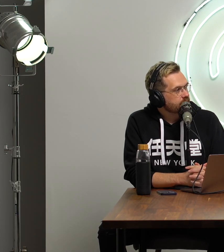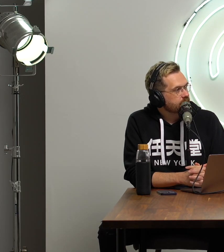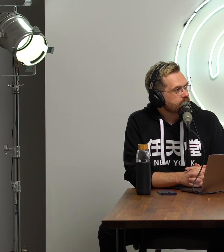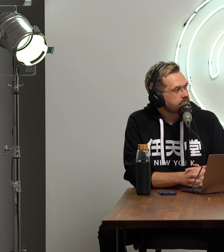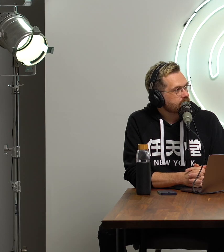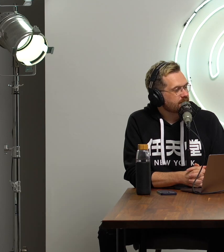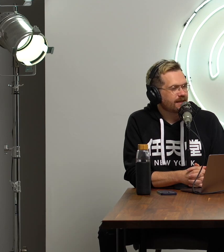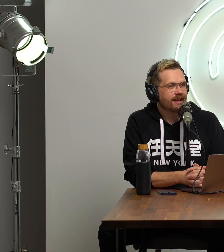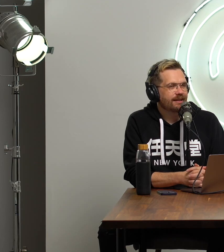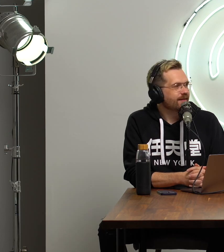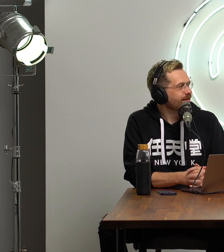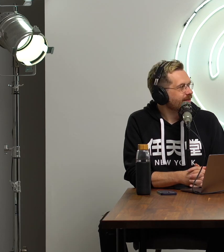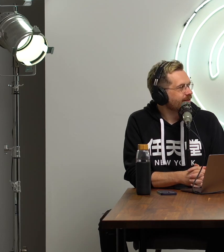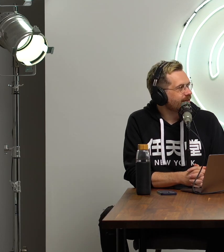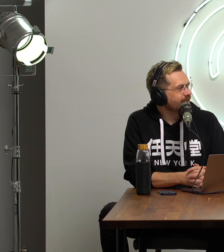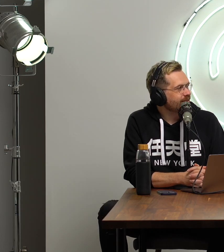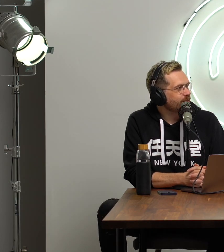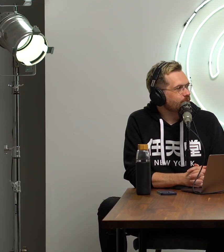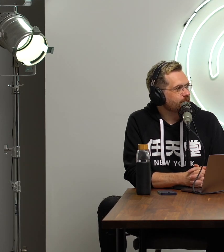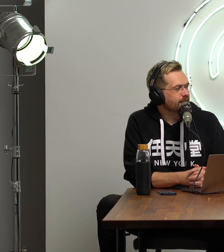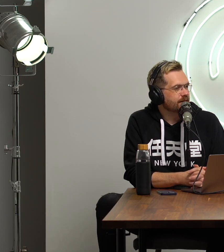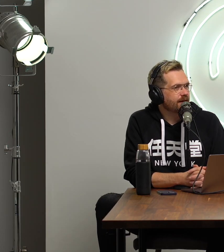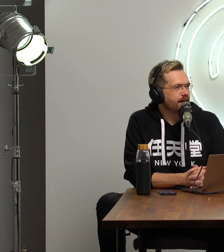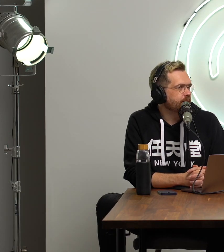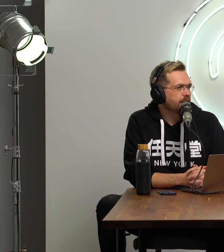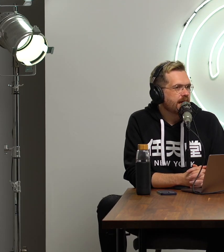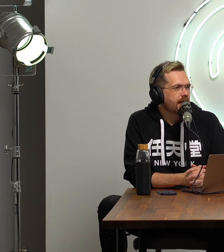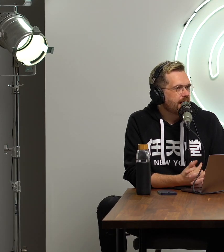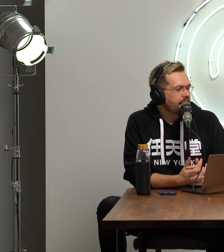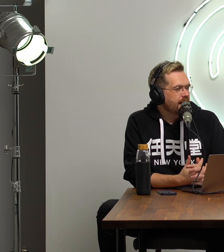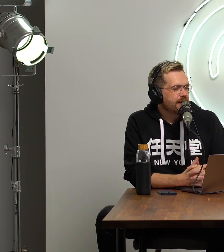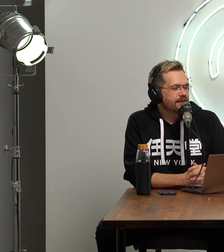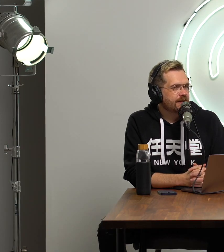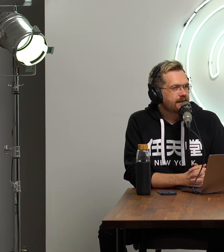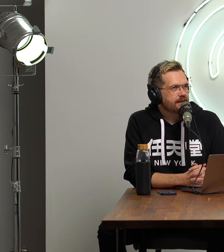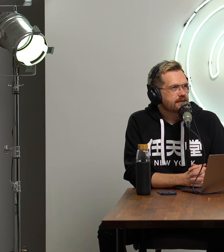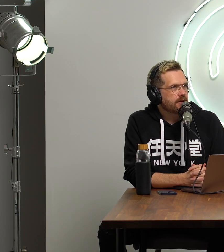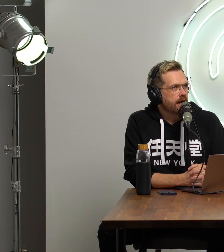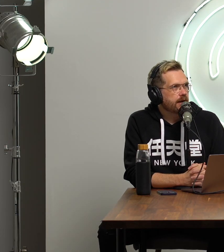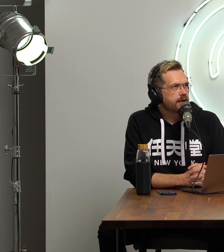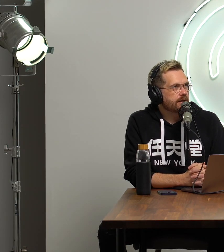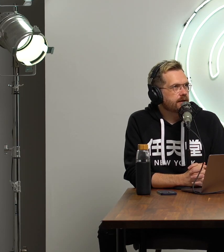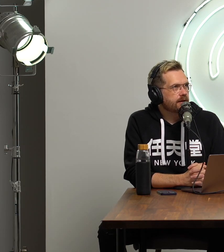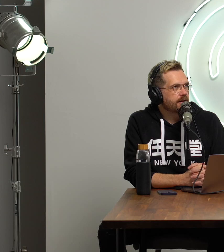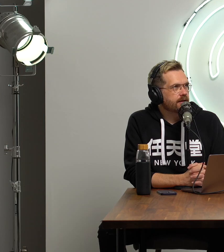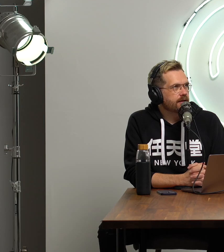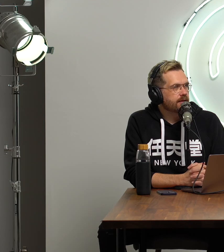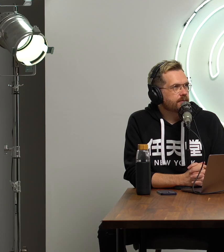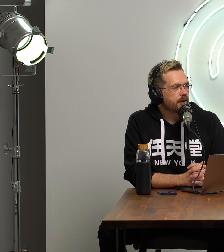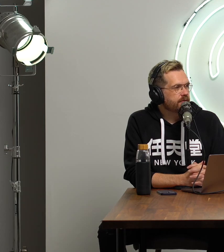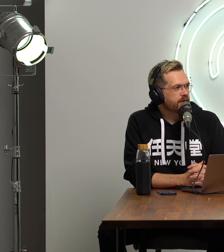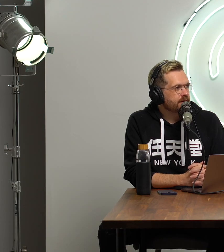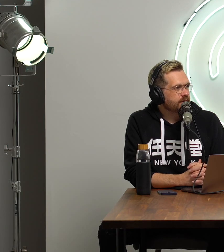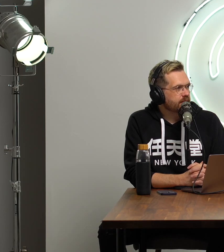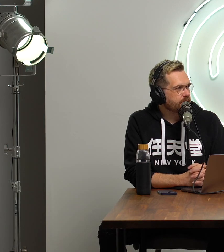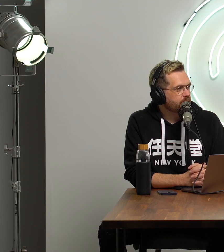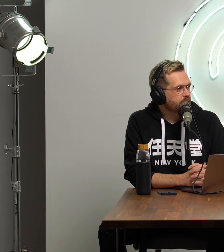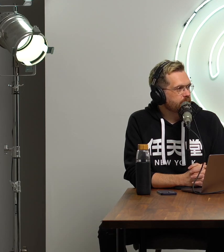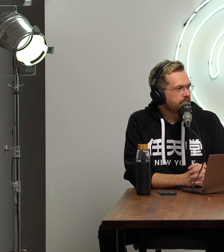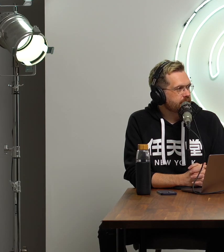or the i don't know oh i have the two yeah that's i i'm not a fan of like the big mac in